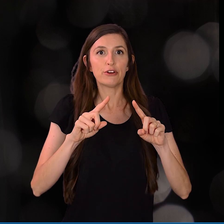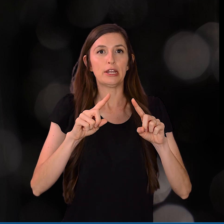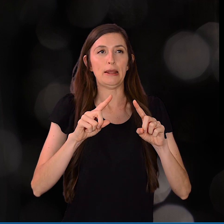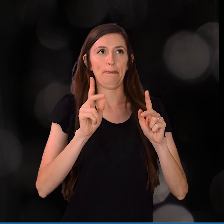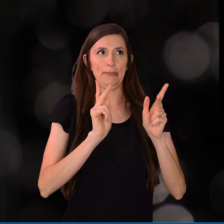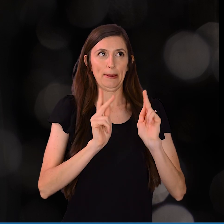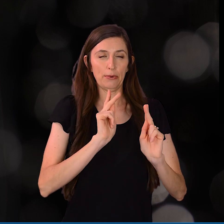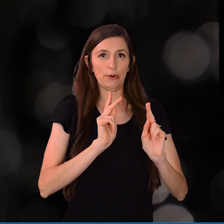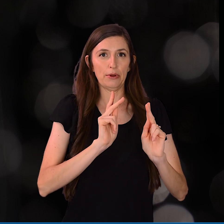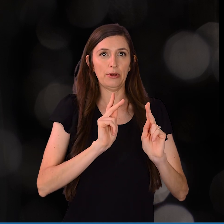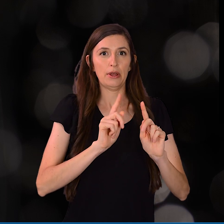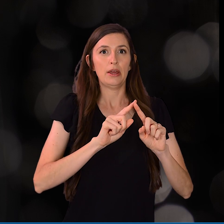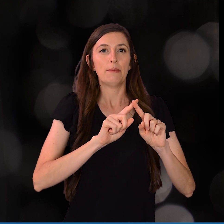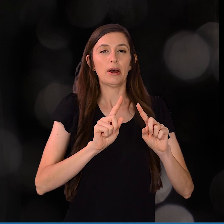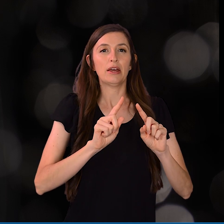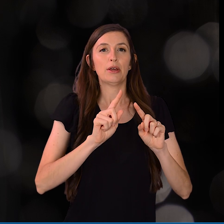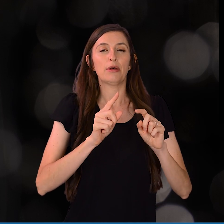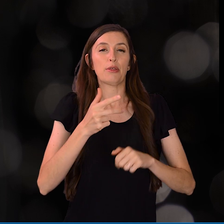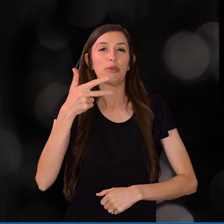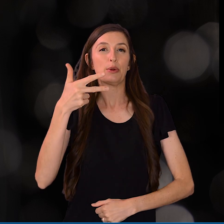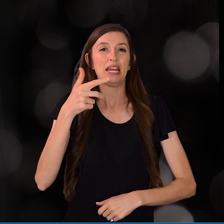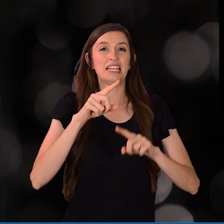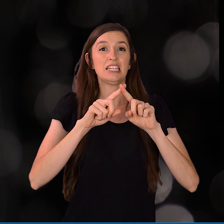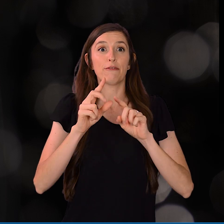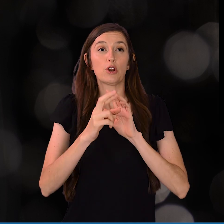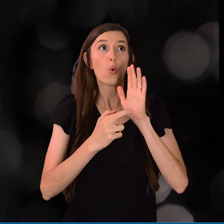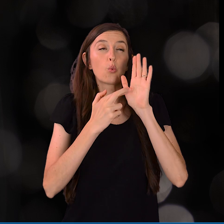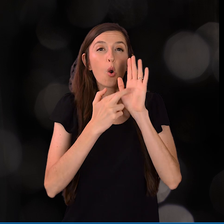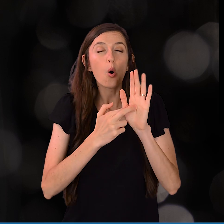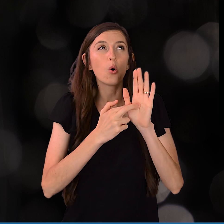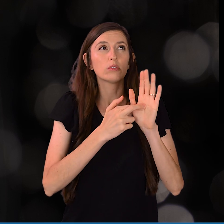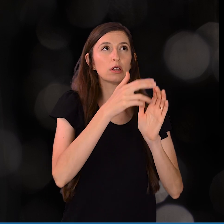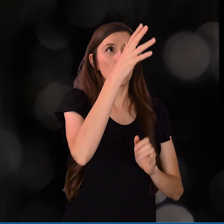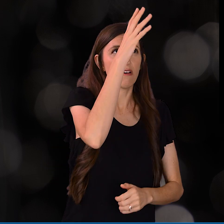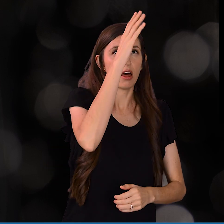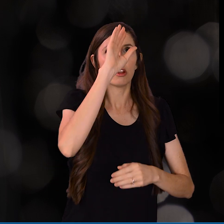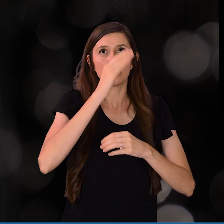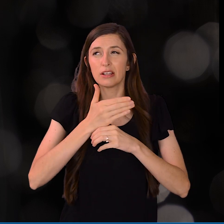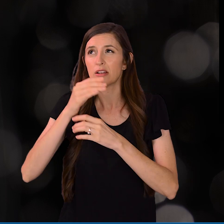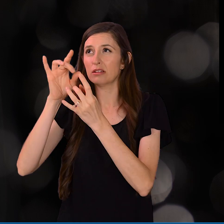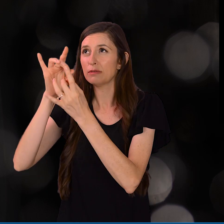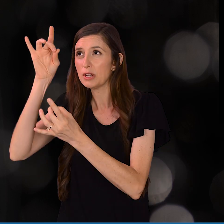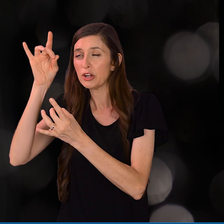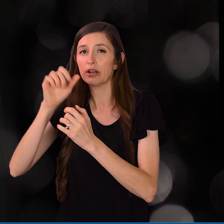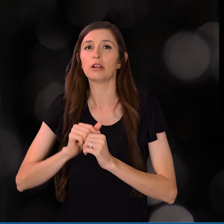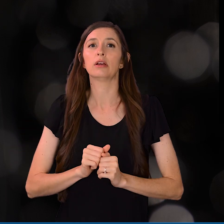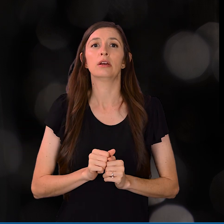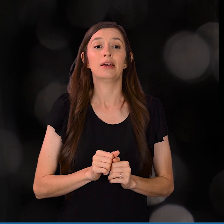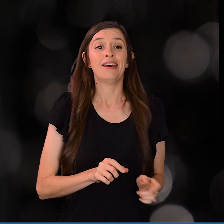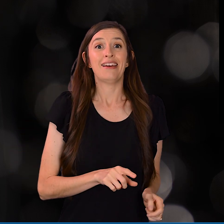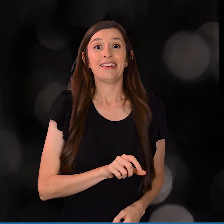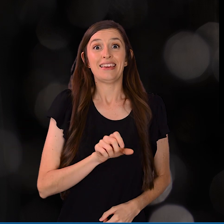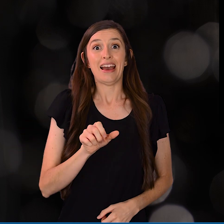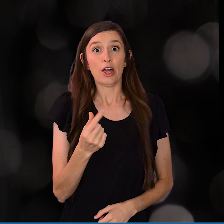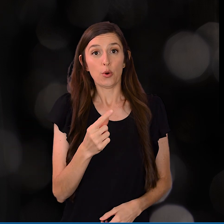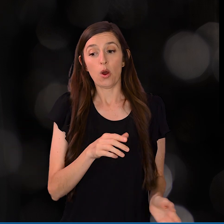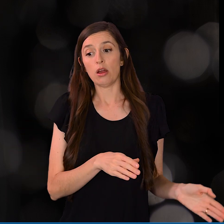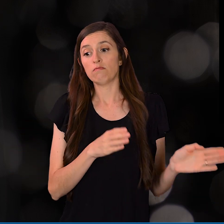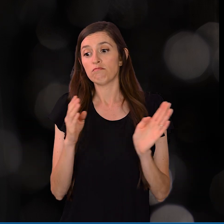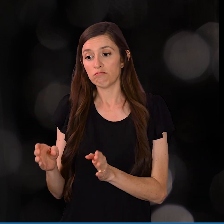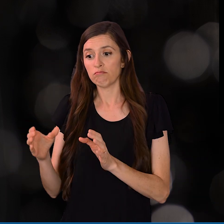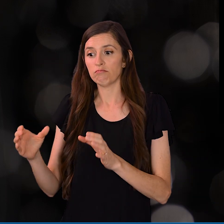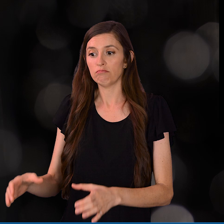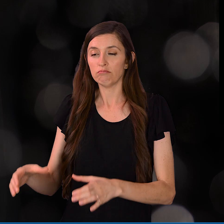So distinction is one of the pillars. The other pillar is the unity or equality pillar, in which the